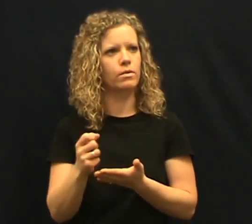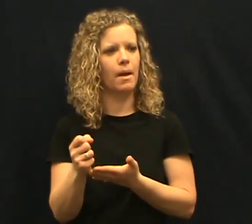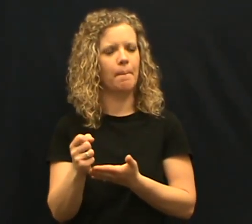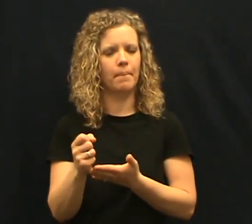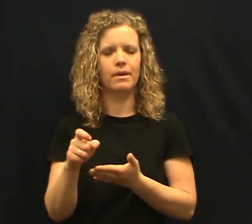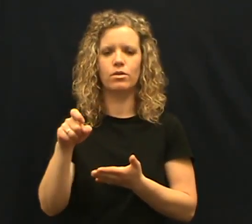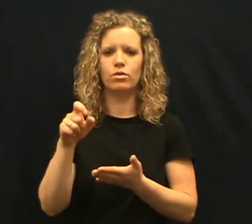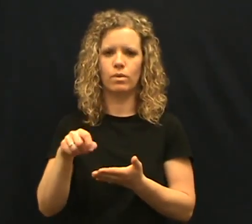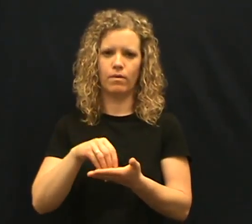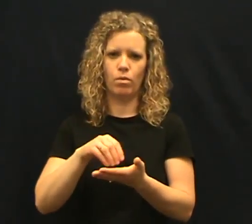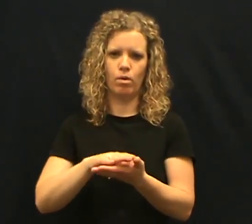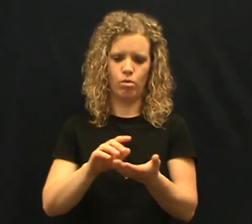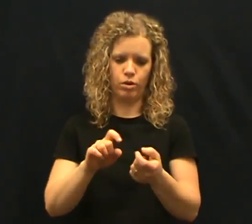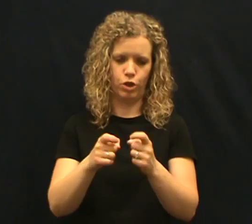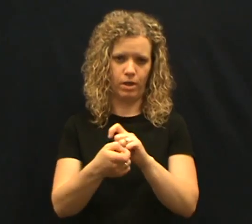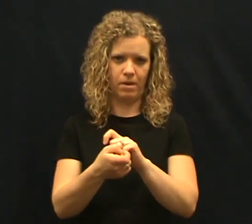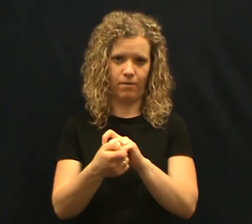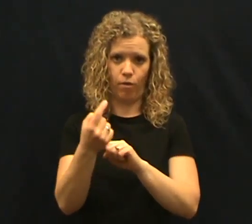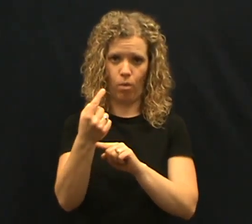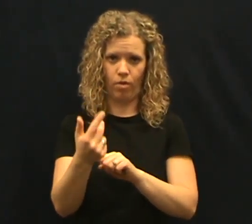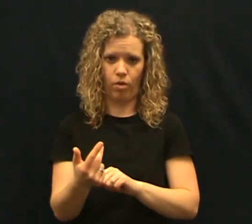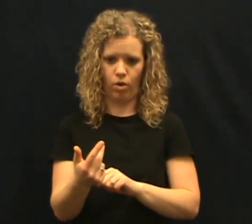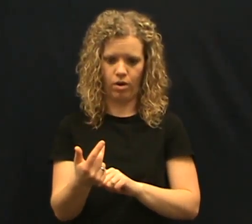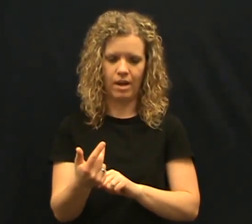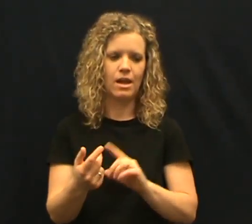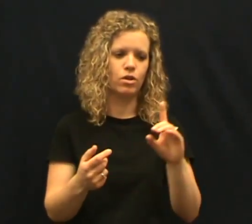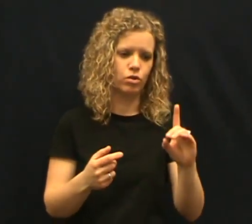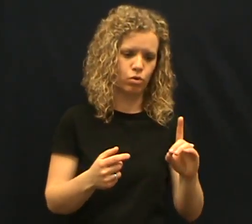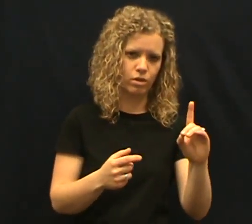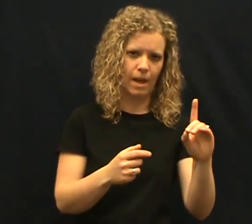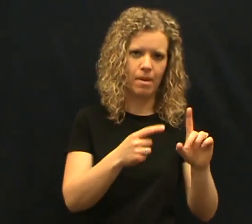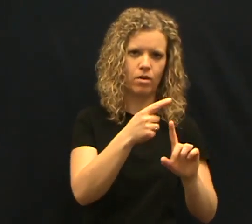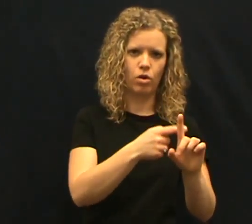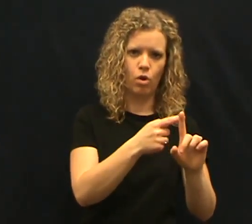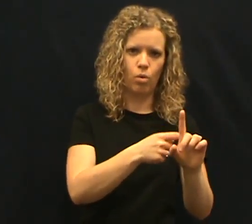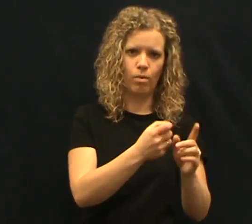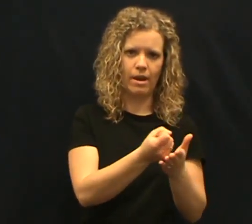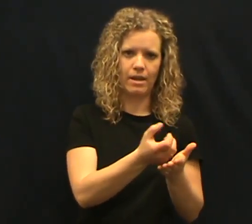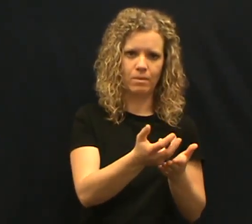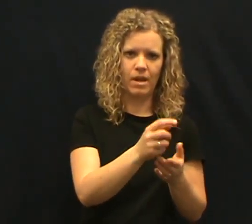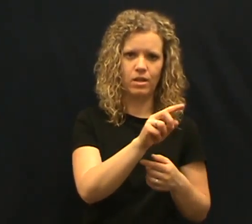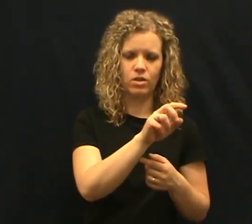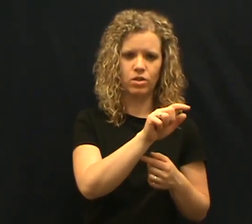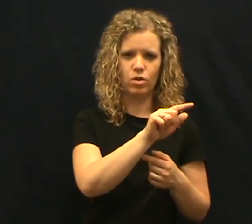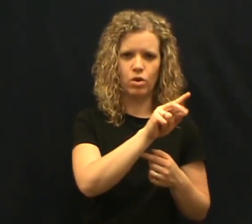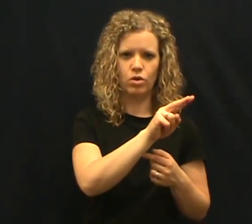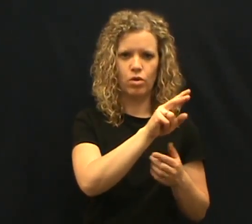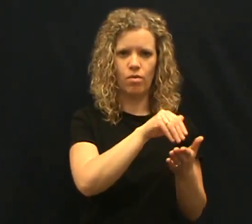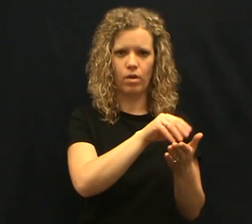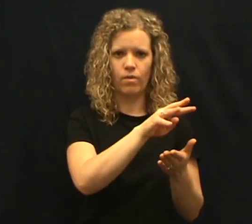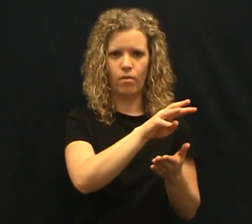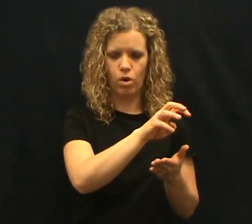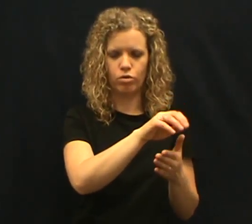for the third of that. So we end up debiting rent expense for $2,400 and crediting prepaid rent